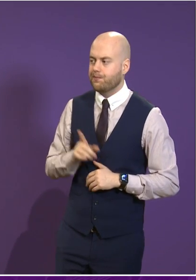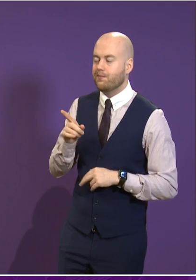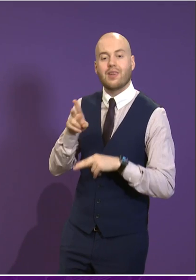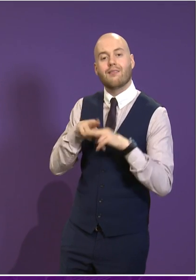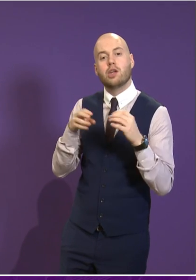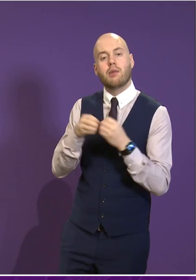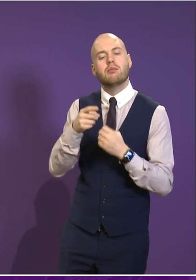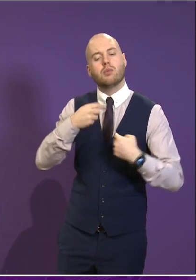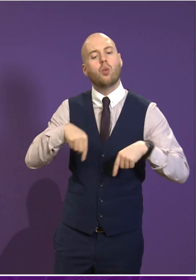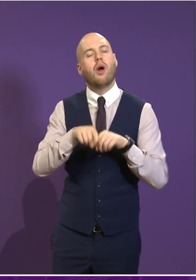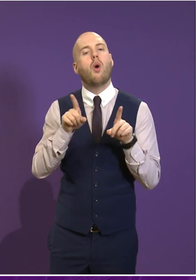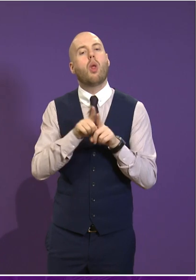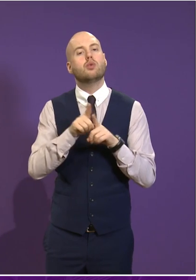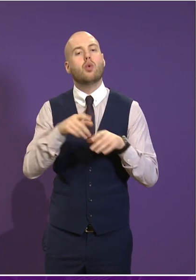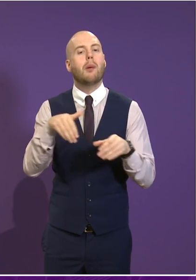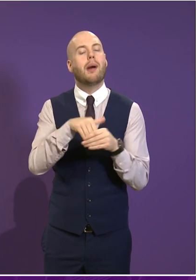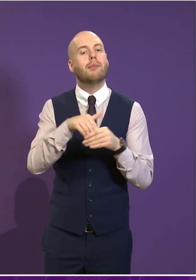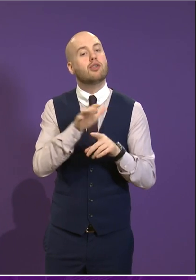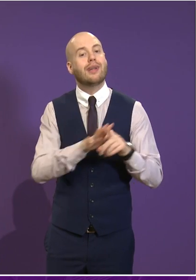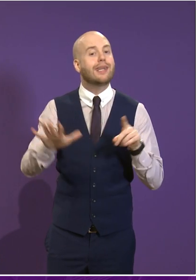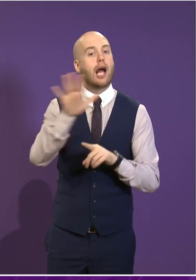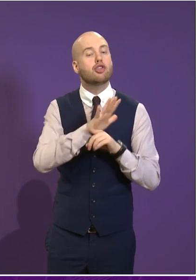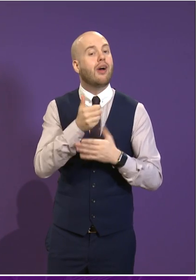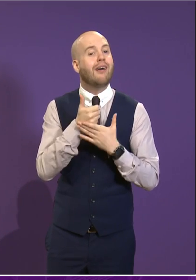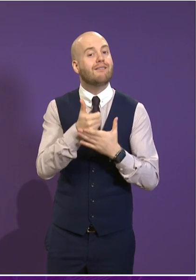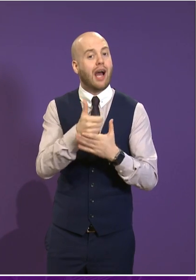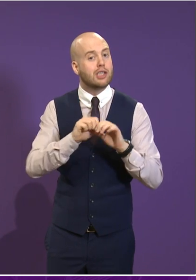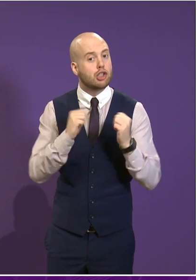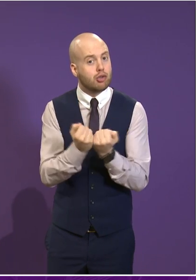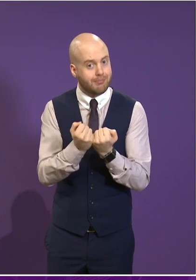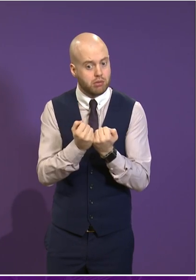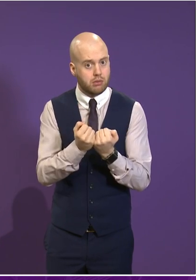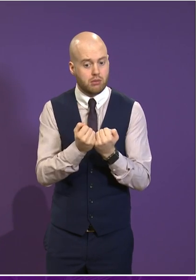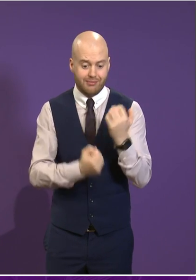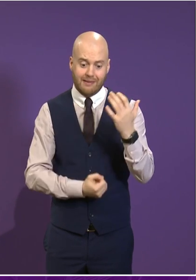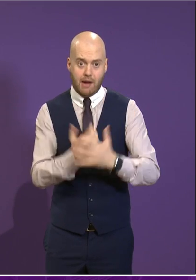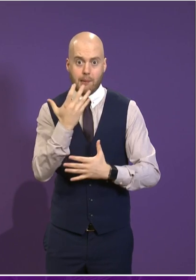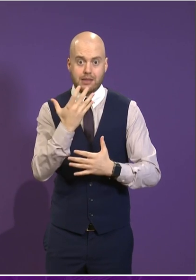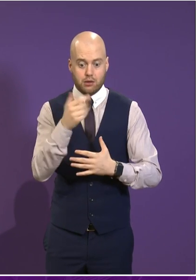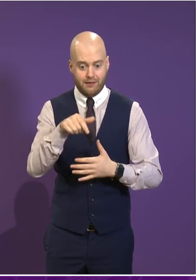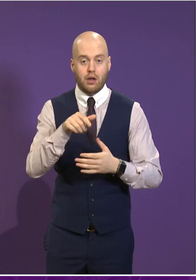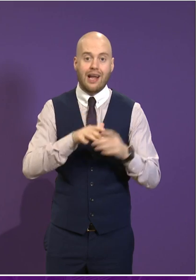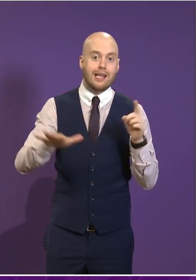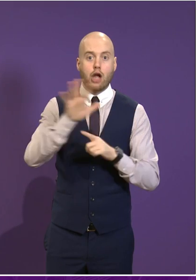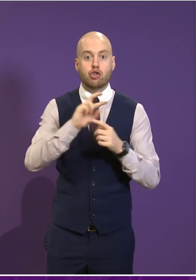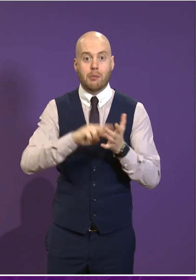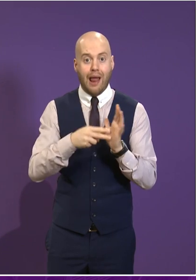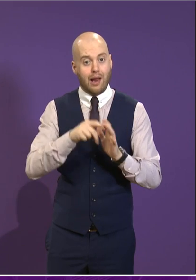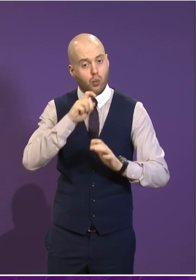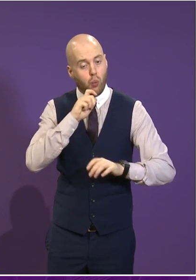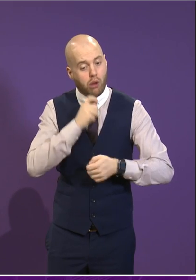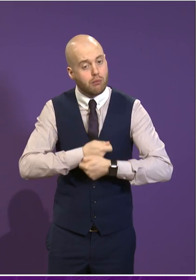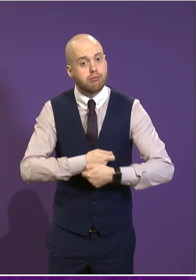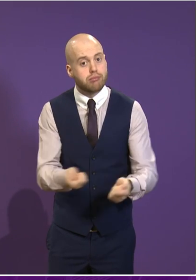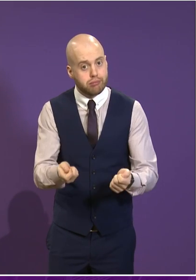Advisory Group as well for the development of the plan that will be coming out, the national plan, and are kind of feeding in kind of that